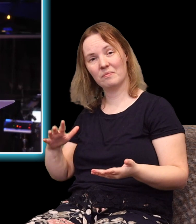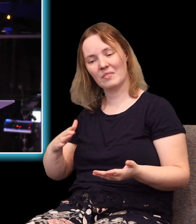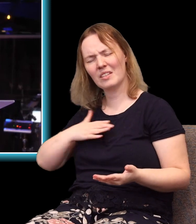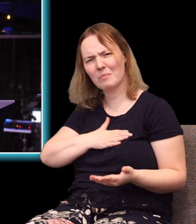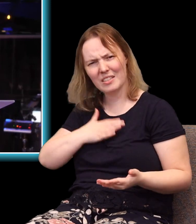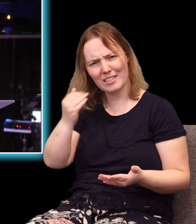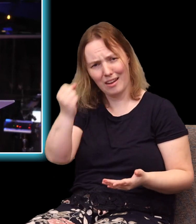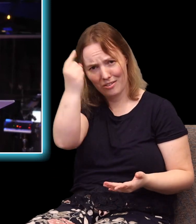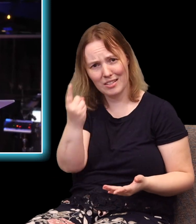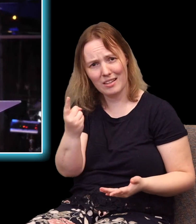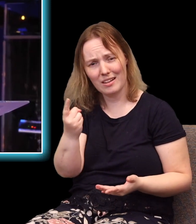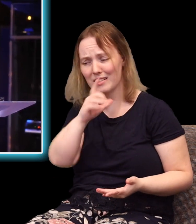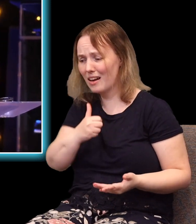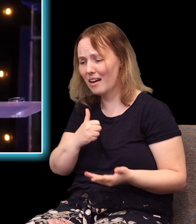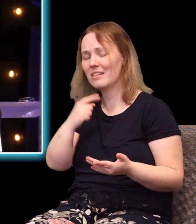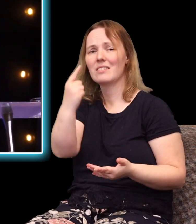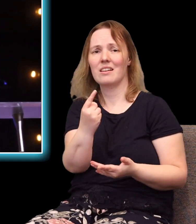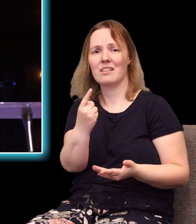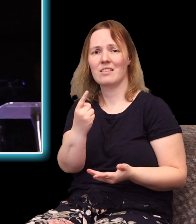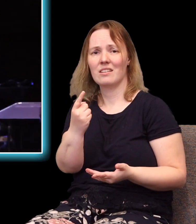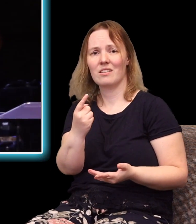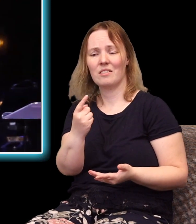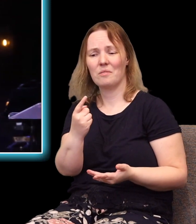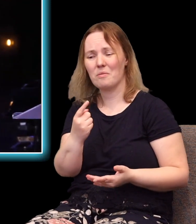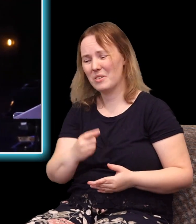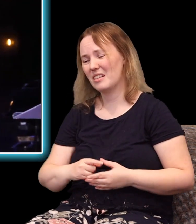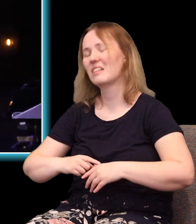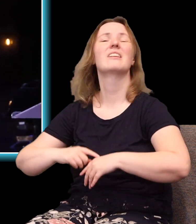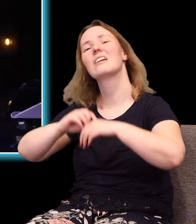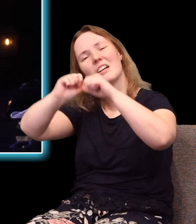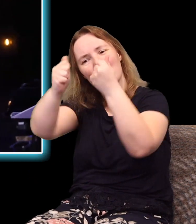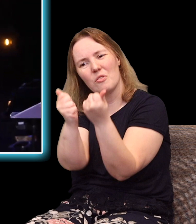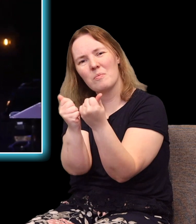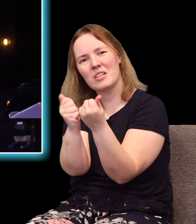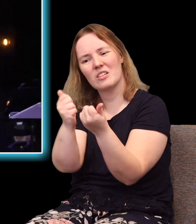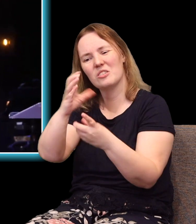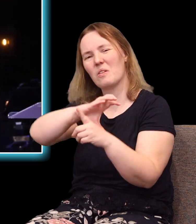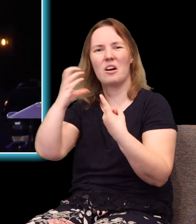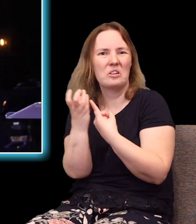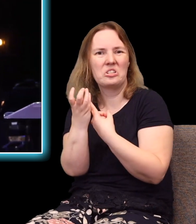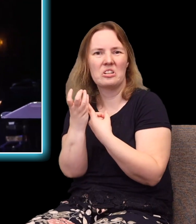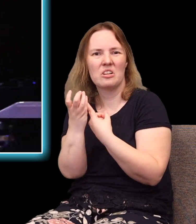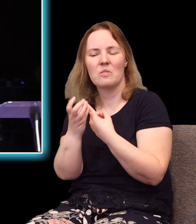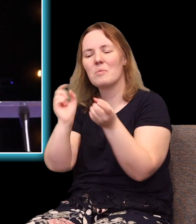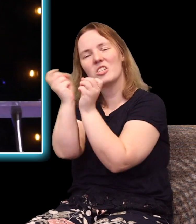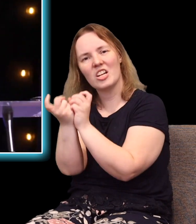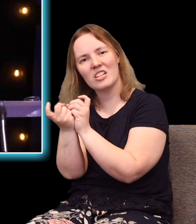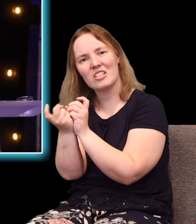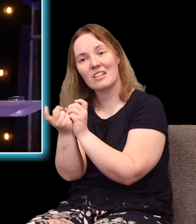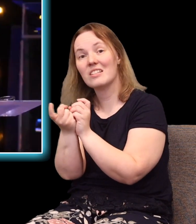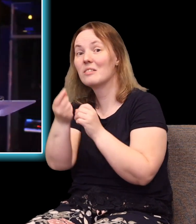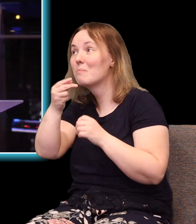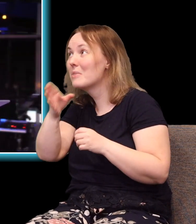glory. Please get that. He's not saying we're being conformed to a culture, even a Christian culture. We are